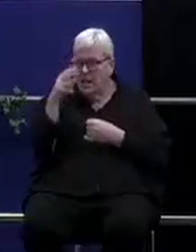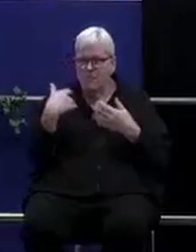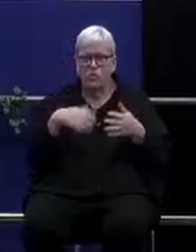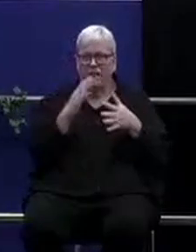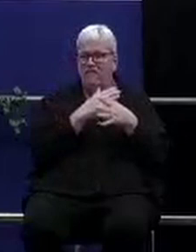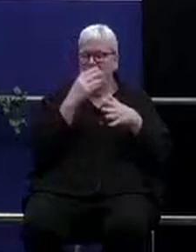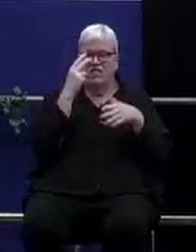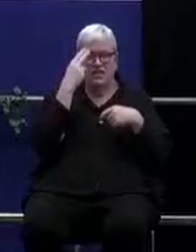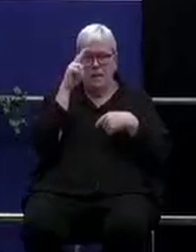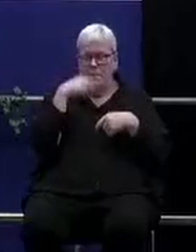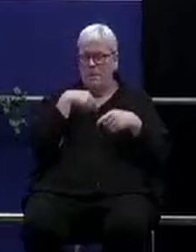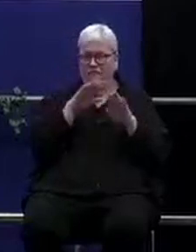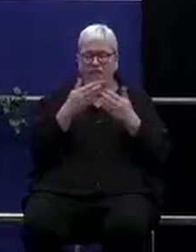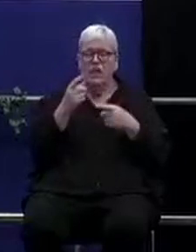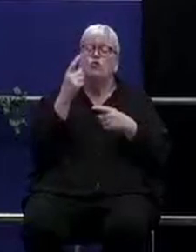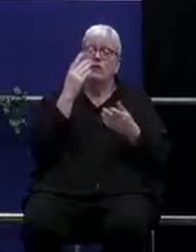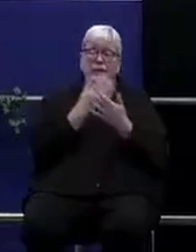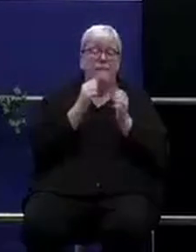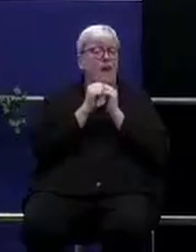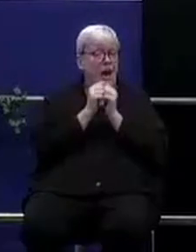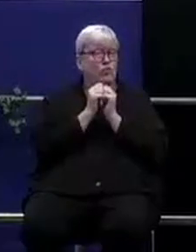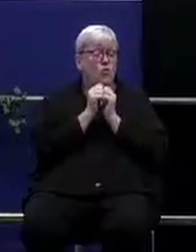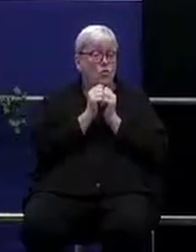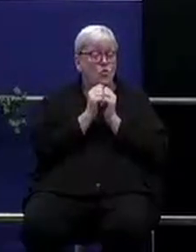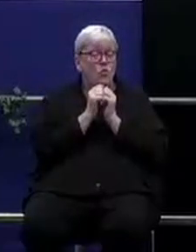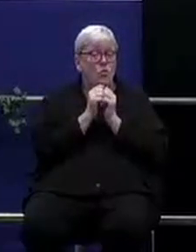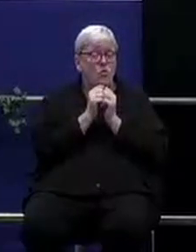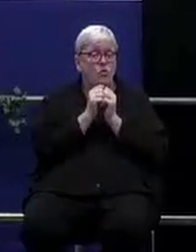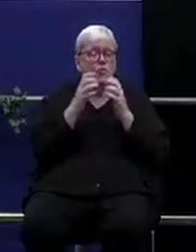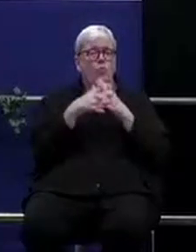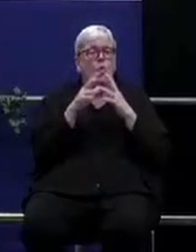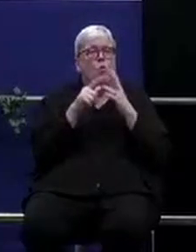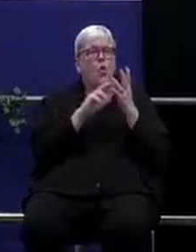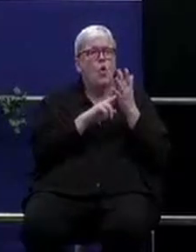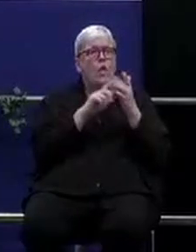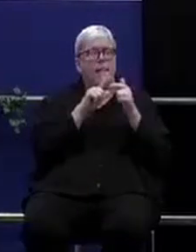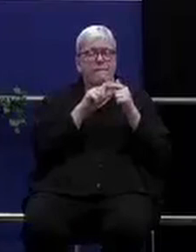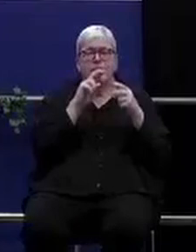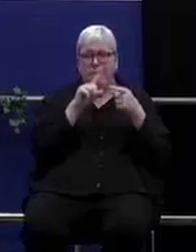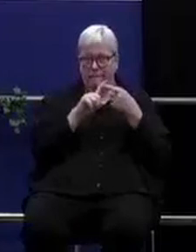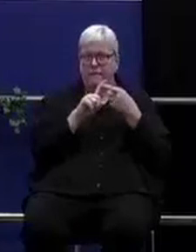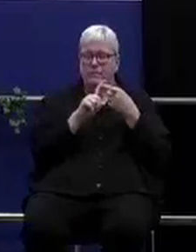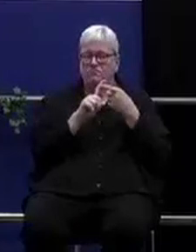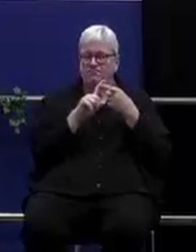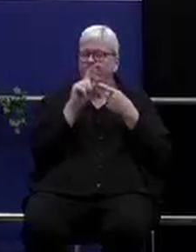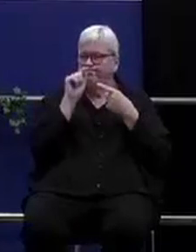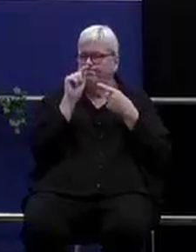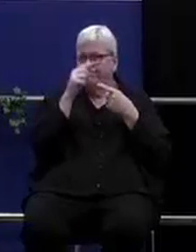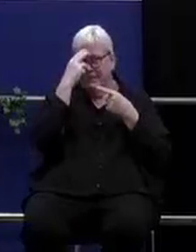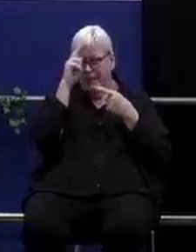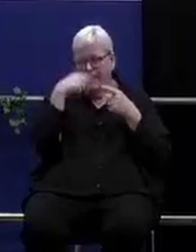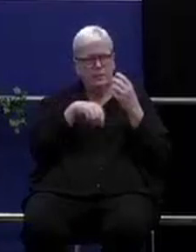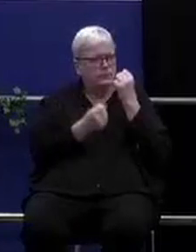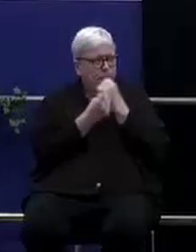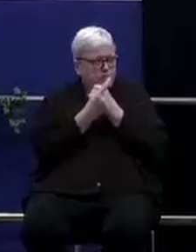you do put a lot of weight and value on that. It took me a while. Wolfe's name came very quickly. I think I just thought it was quite a